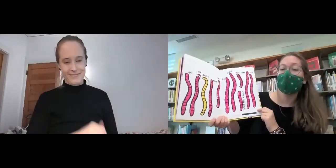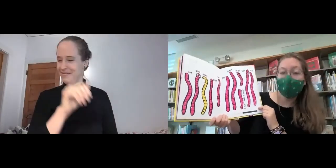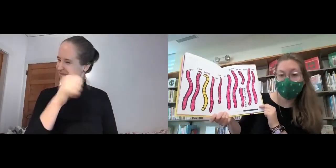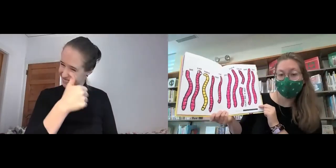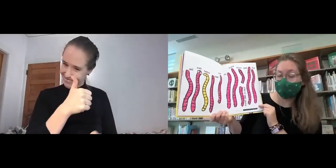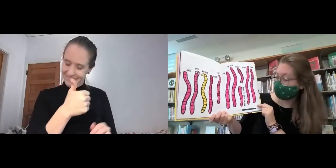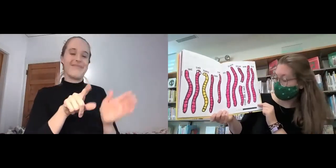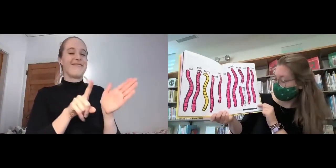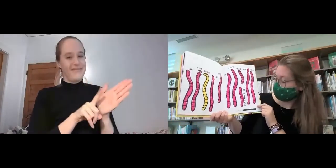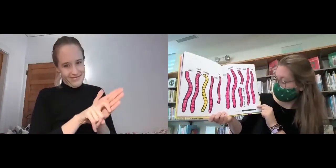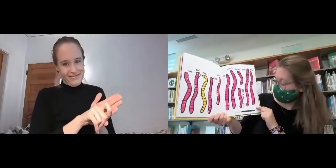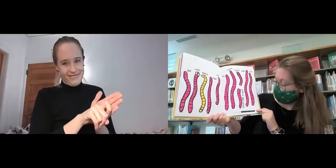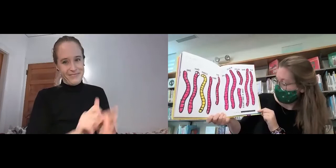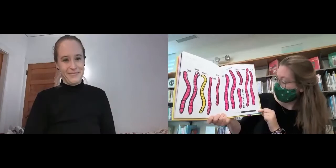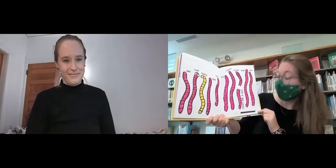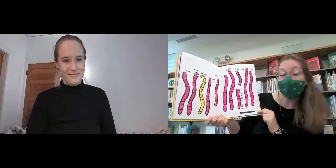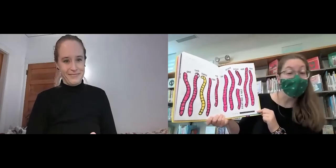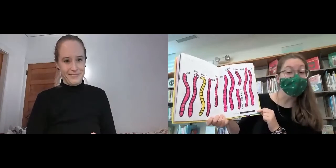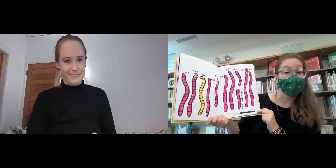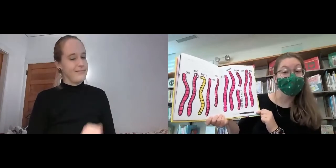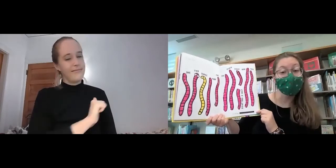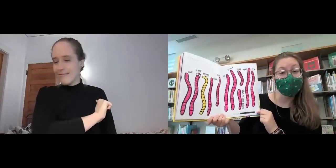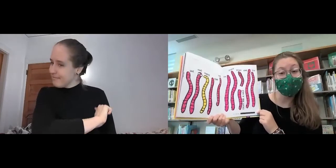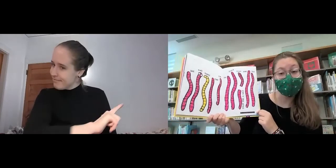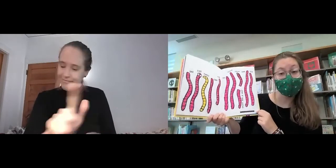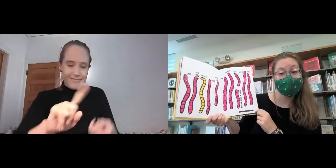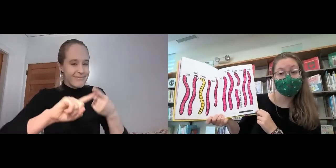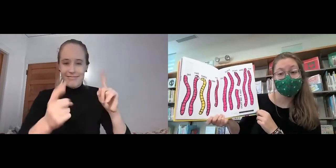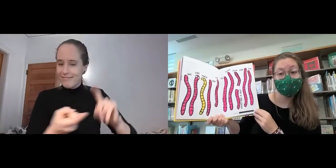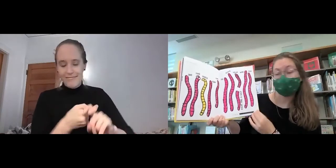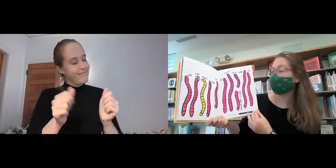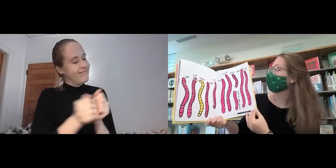10 worms, all friends together.